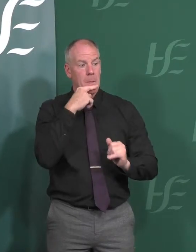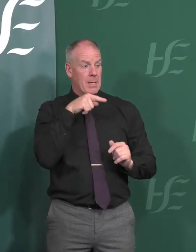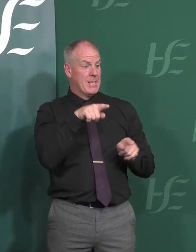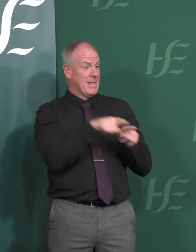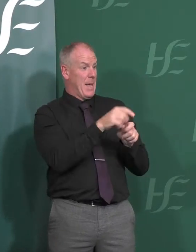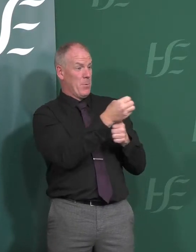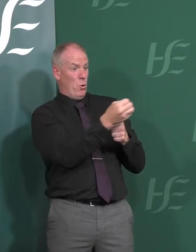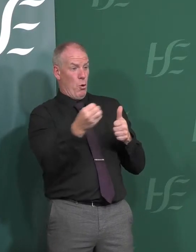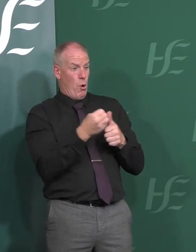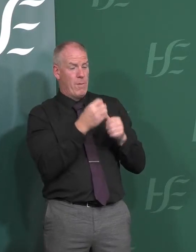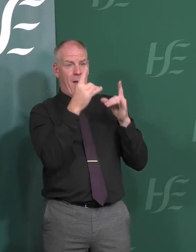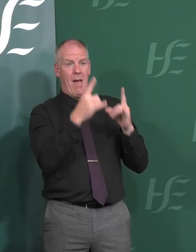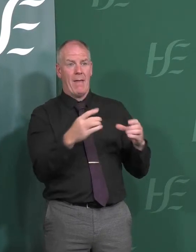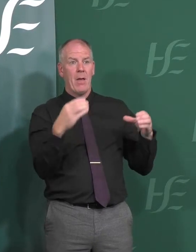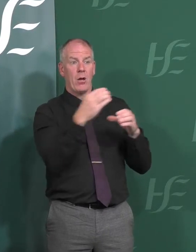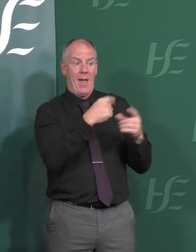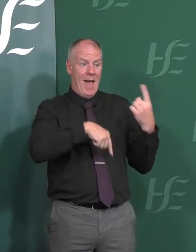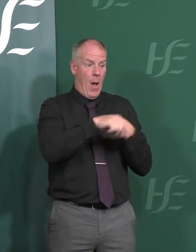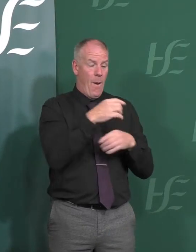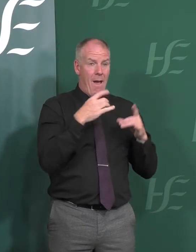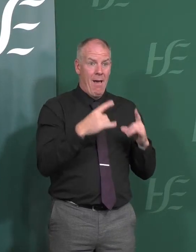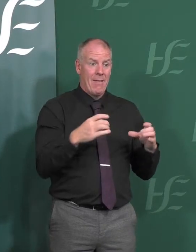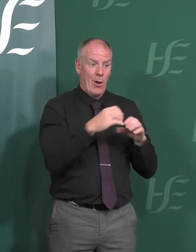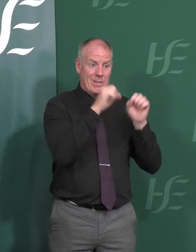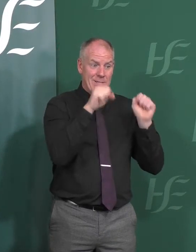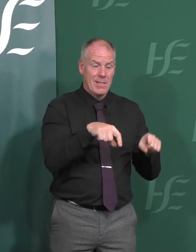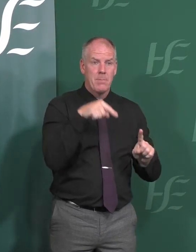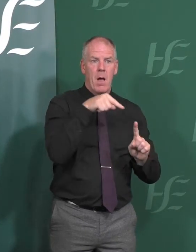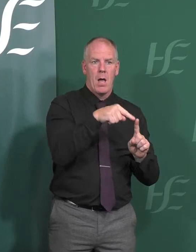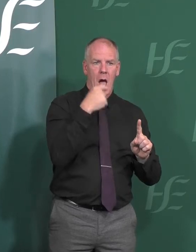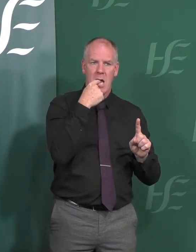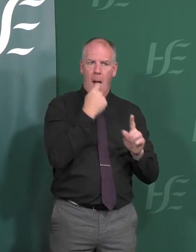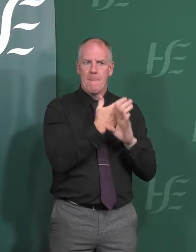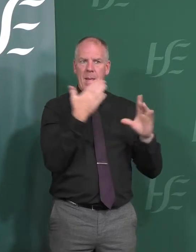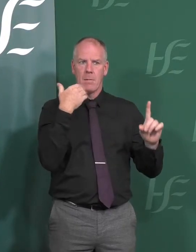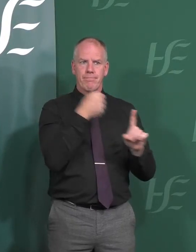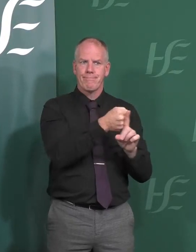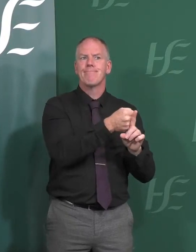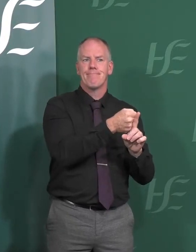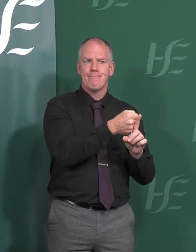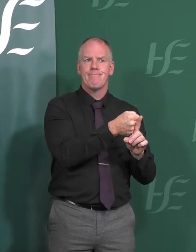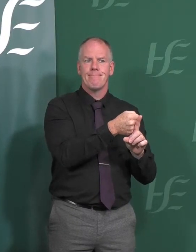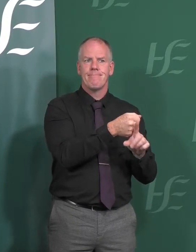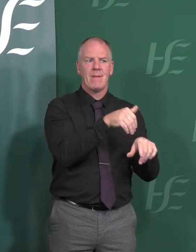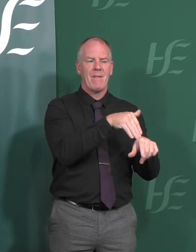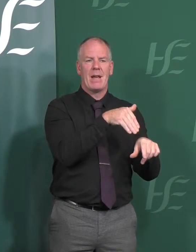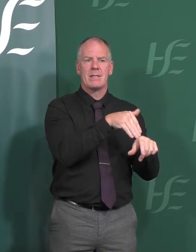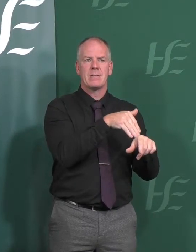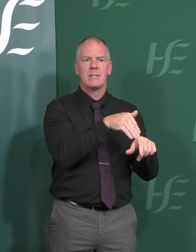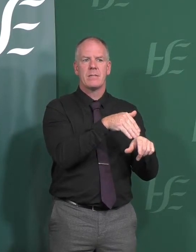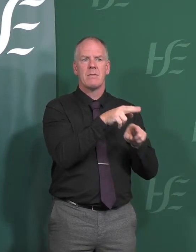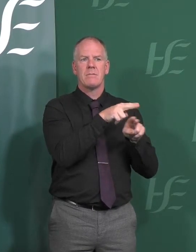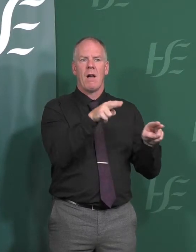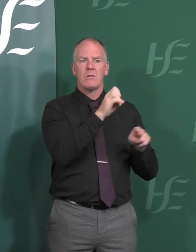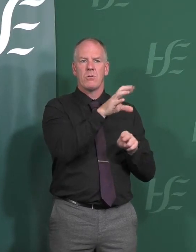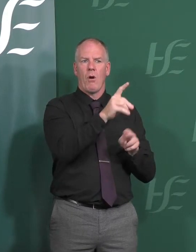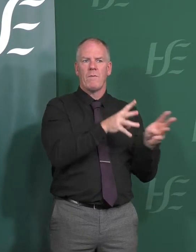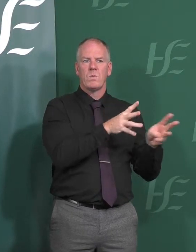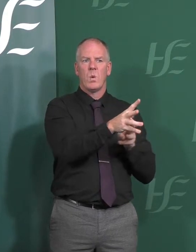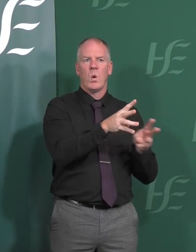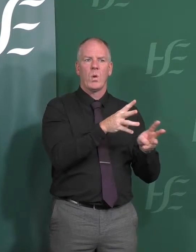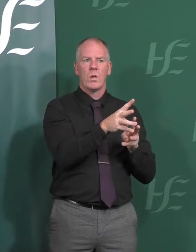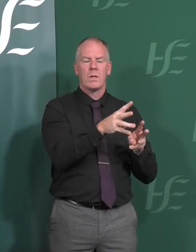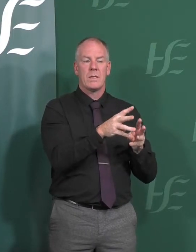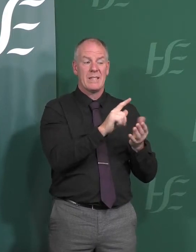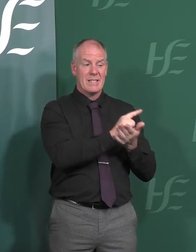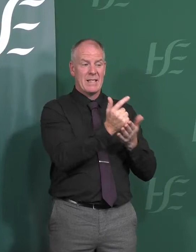other healthcare administrations, our healthcare system has taken a huge impact in terms of non-COVID care.